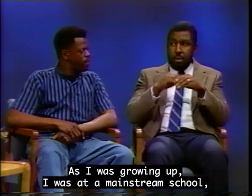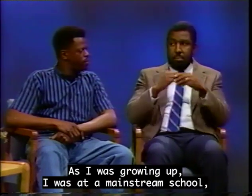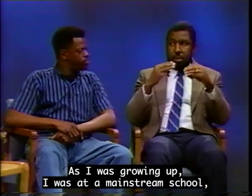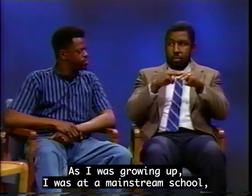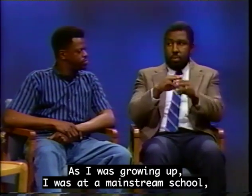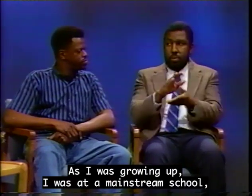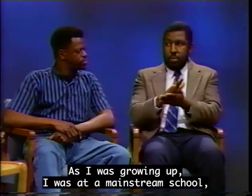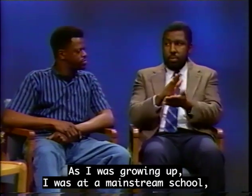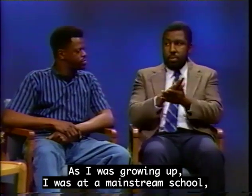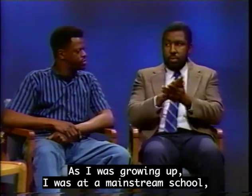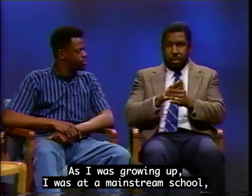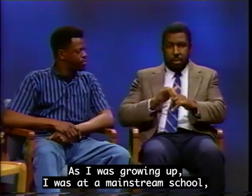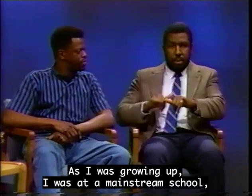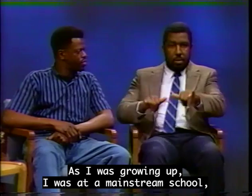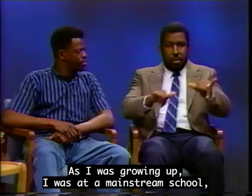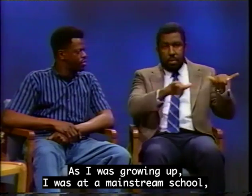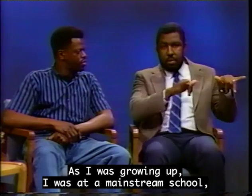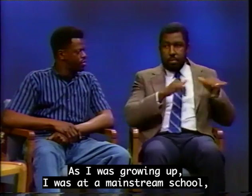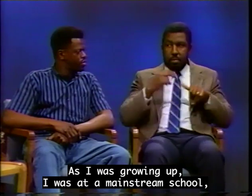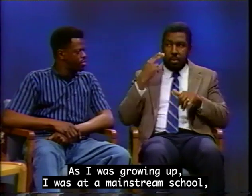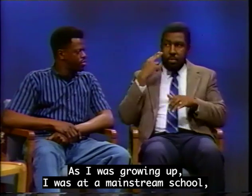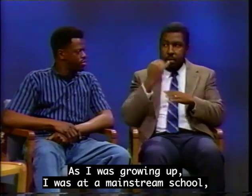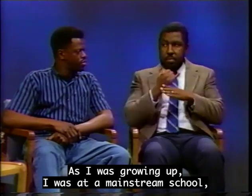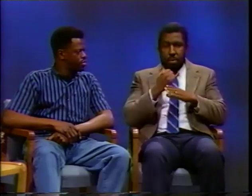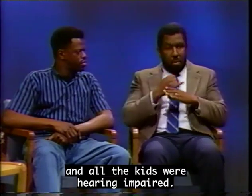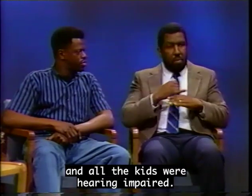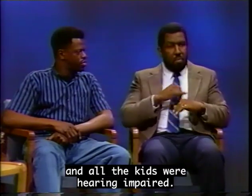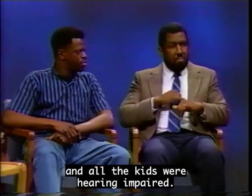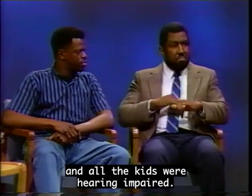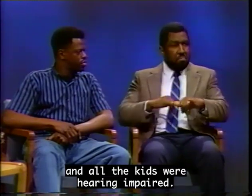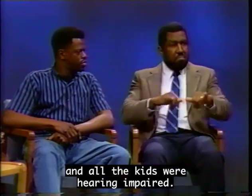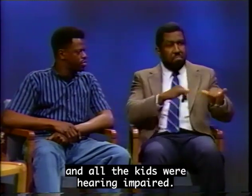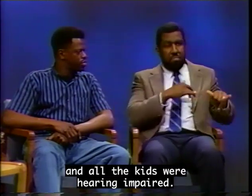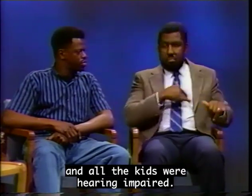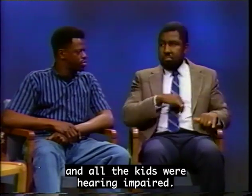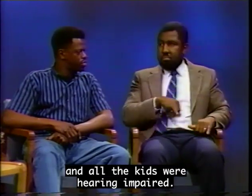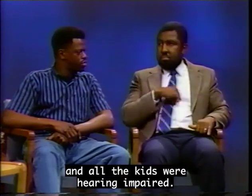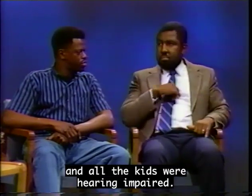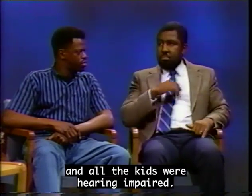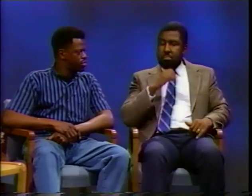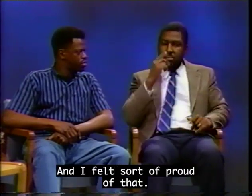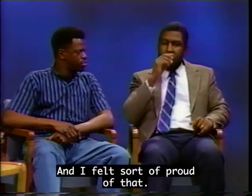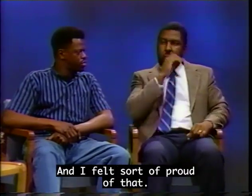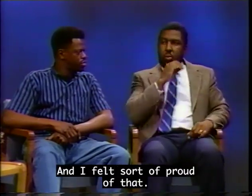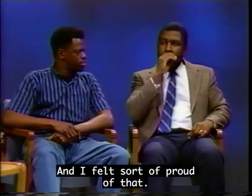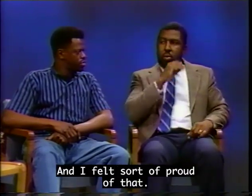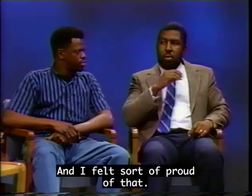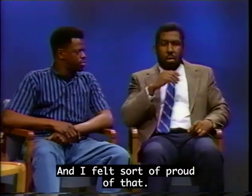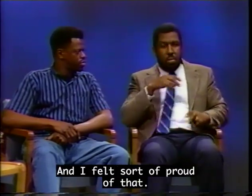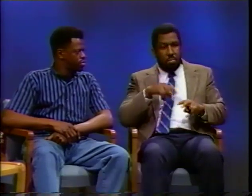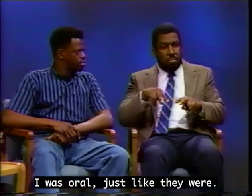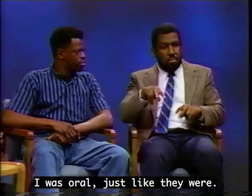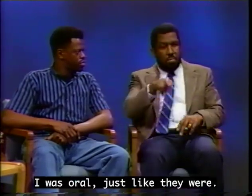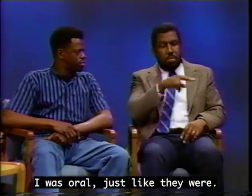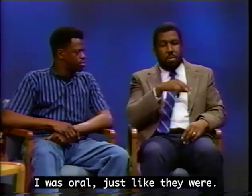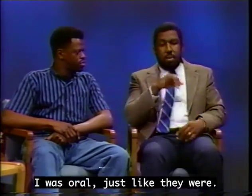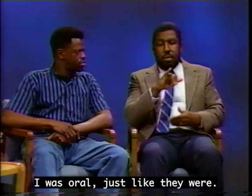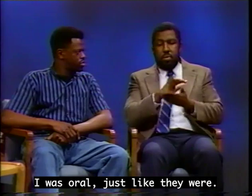As I was growing up, I was in a mainstream school, and all the kids were hearing impaired. And I felt sort of proud of that. I was oral, just like they